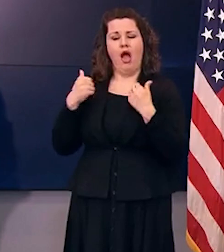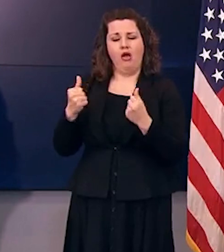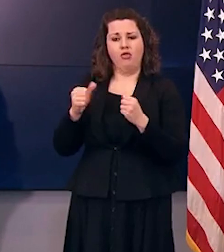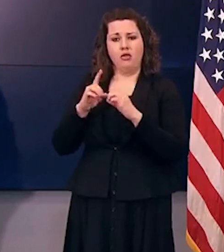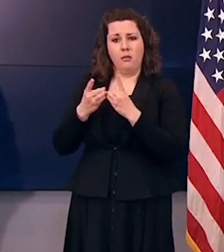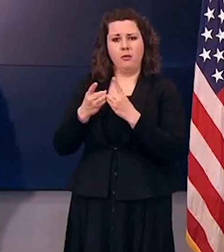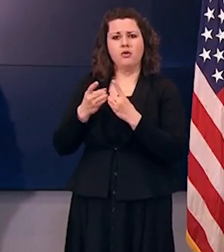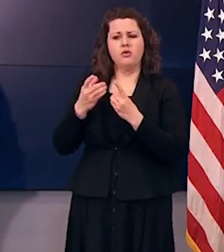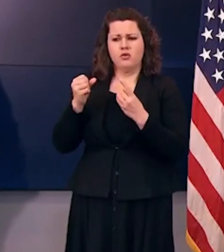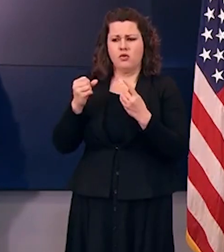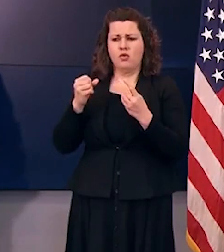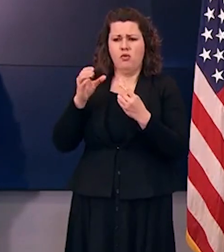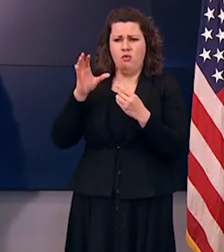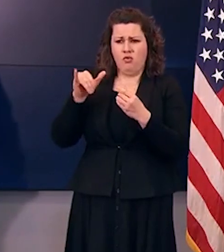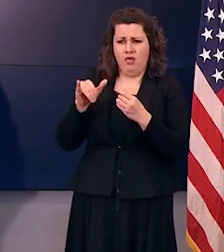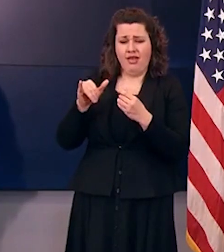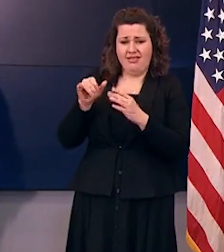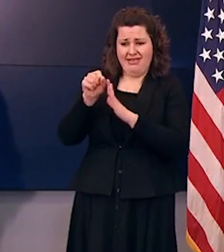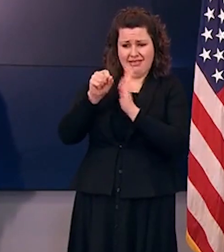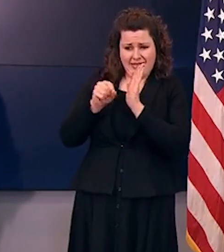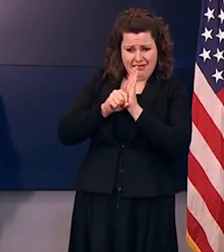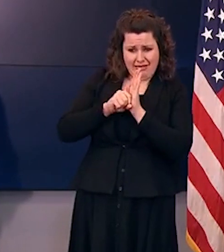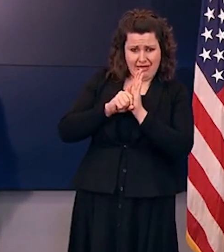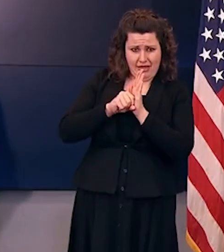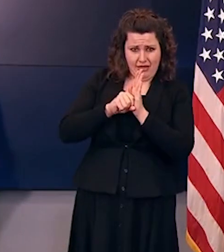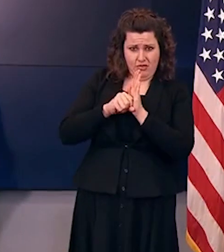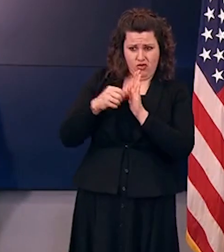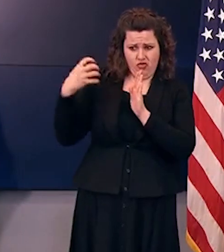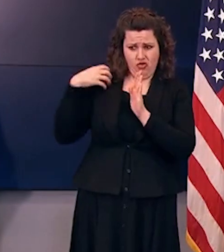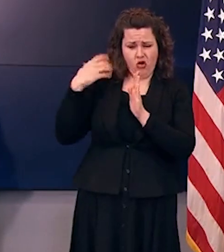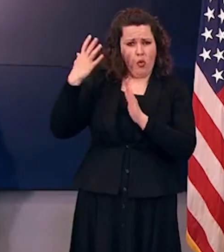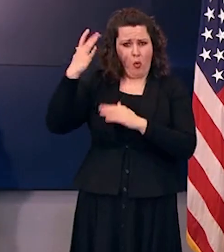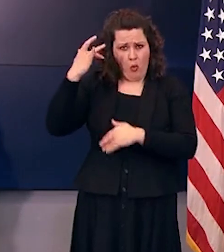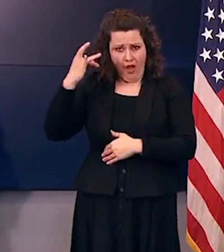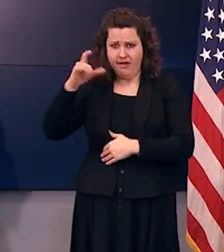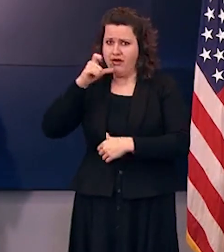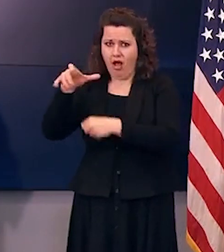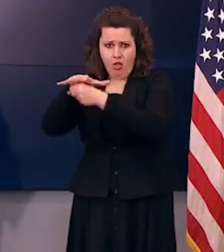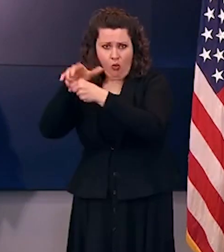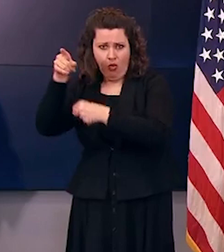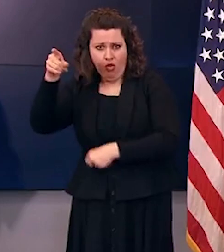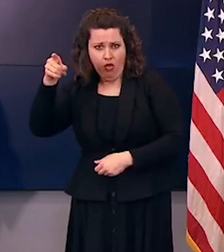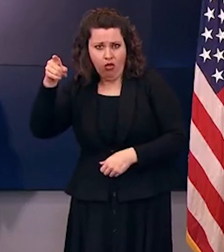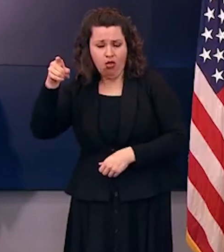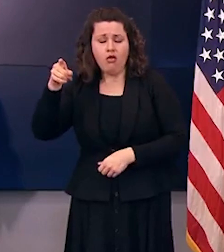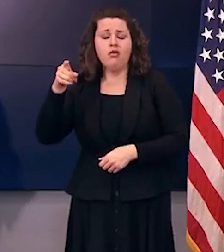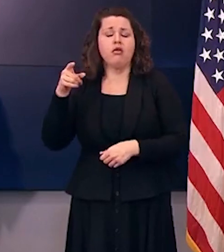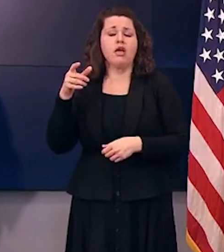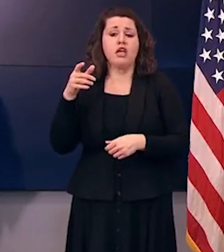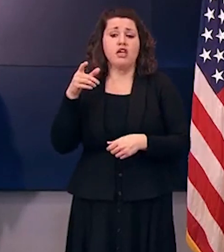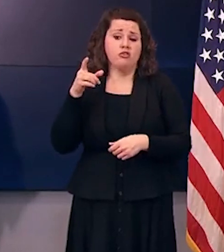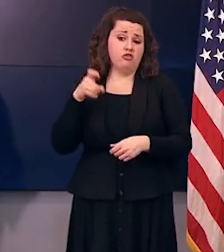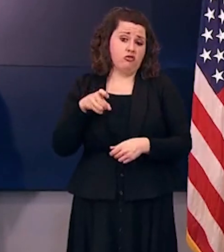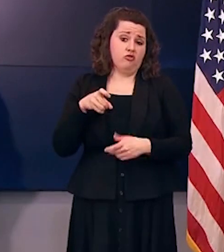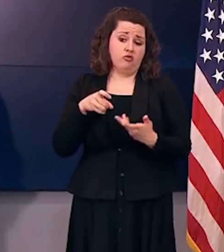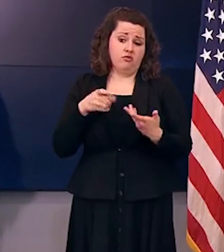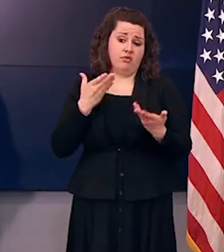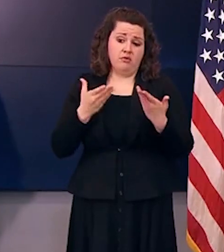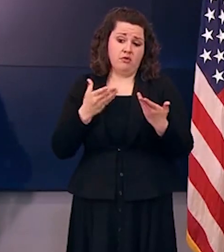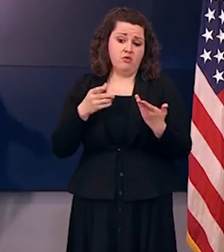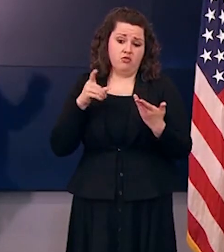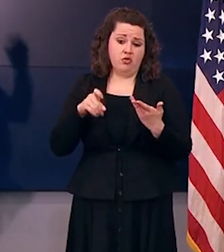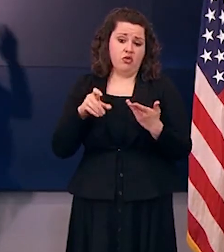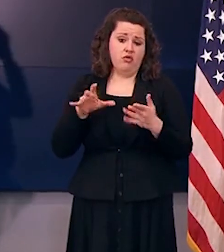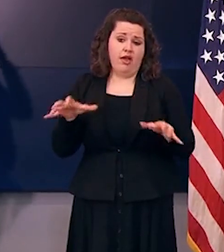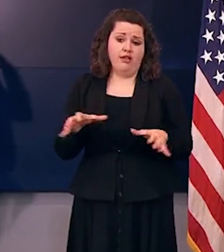should the state and not local officials be in charge of those decisions? And should you have acted sooner